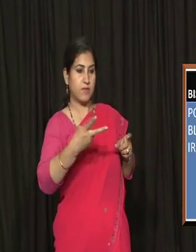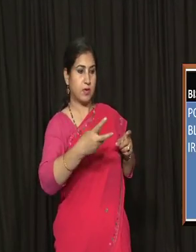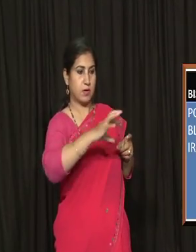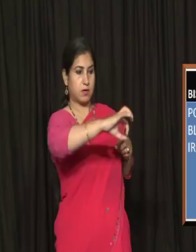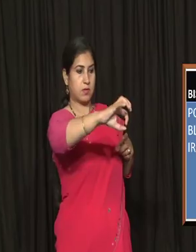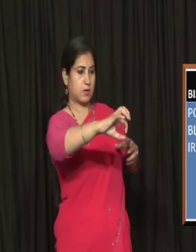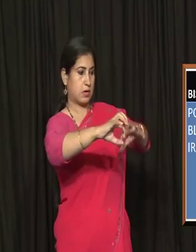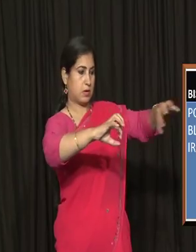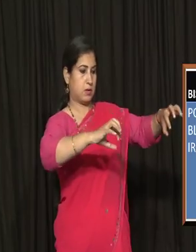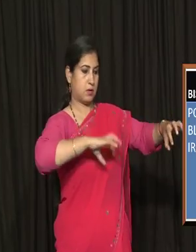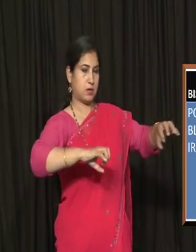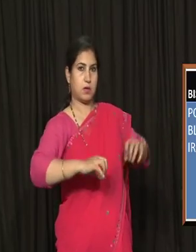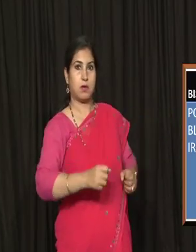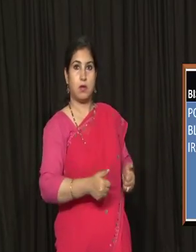of Europe.